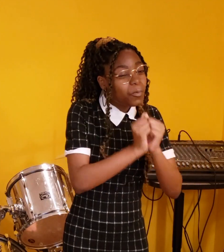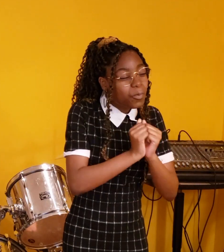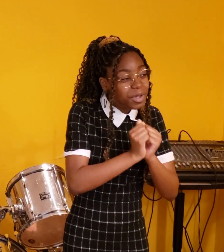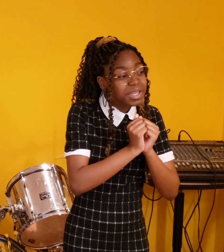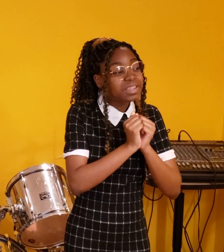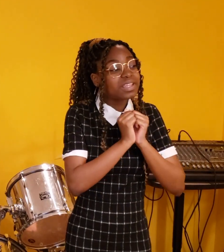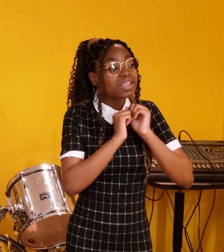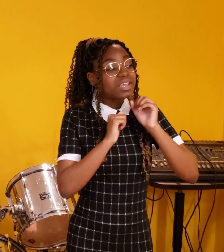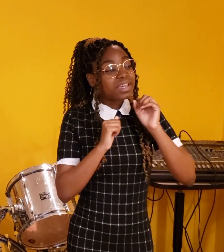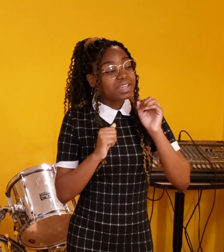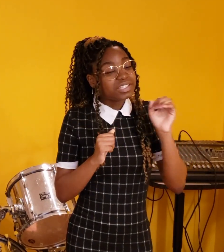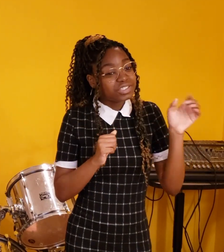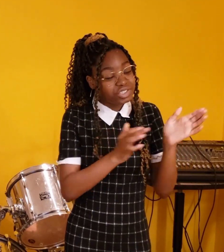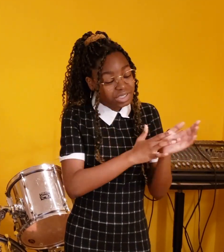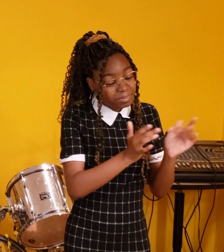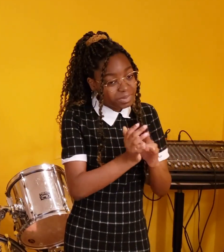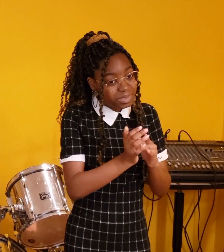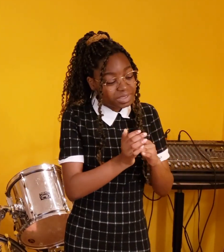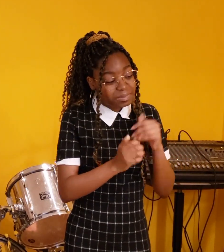words,